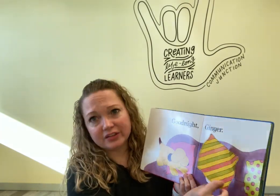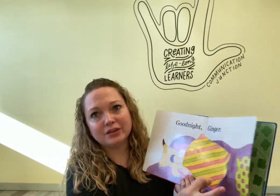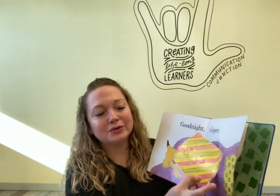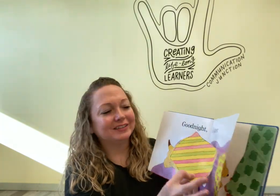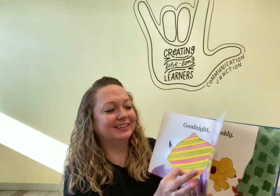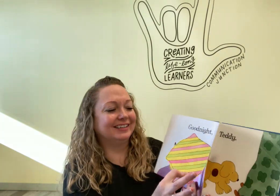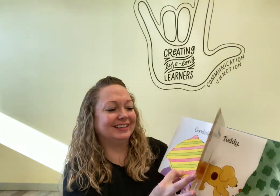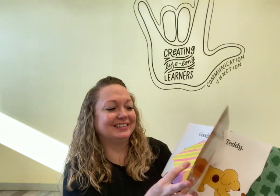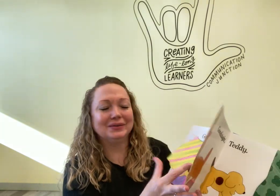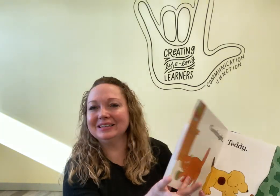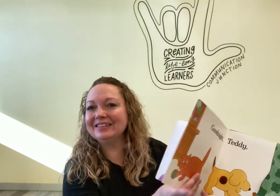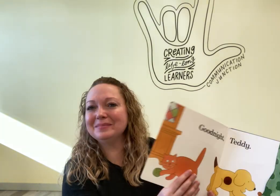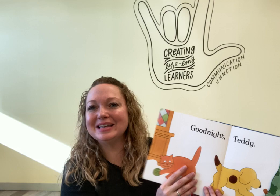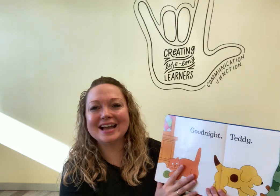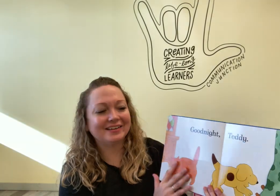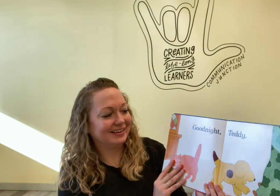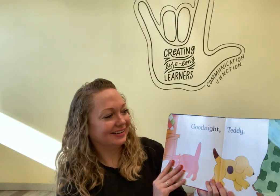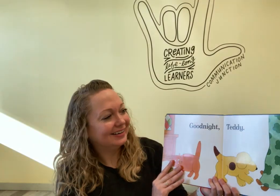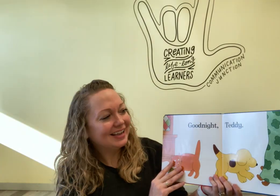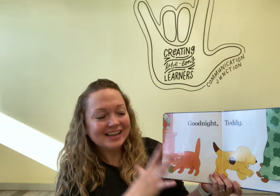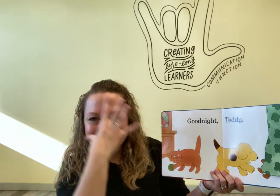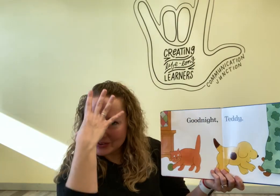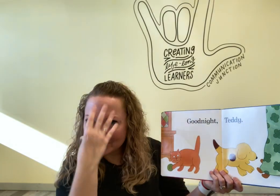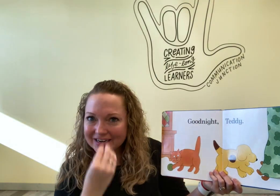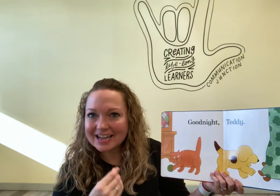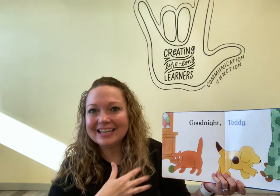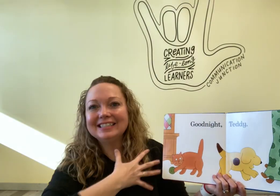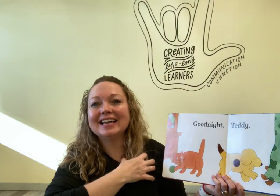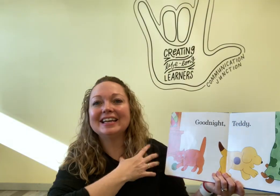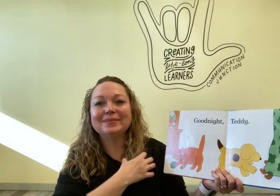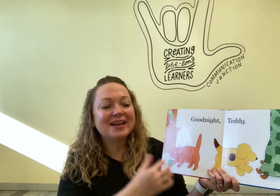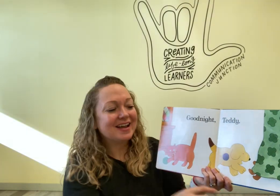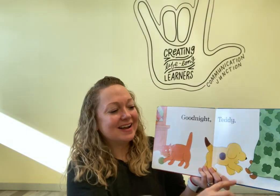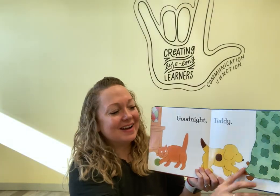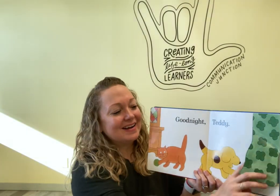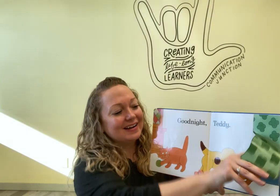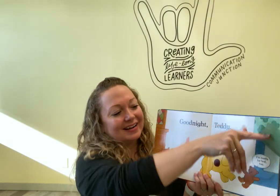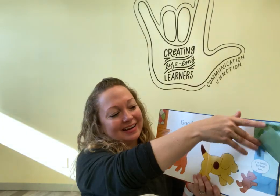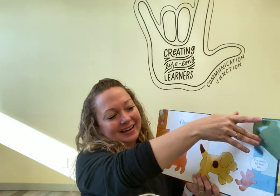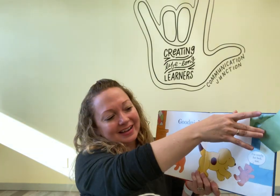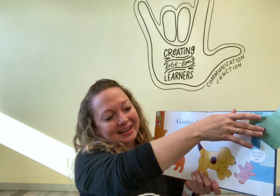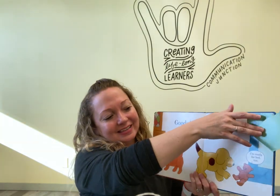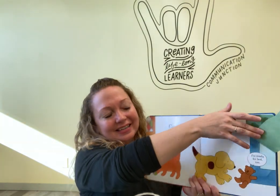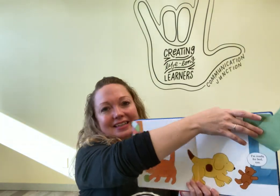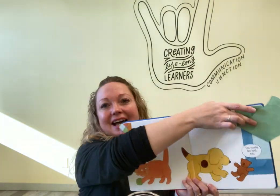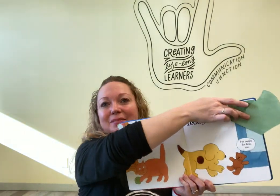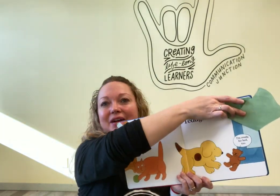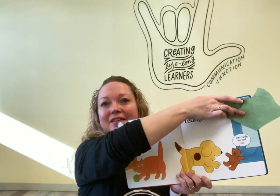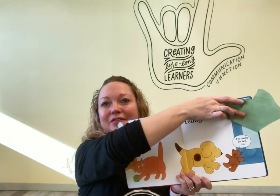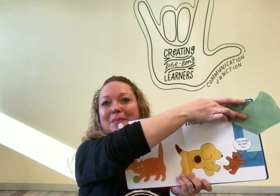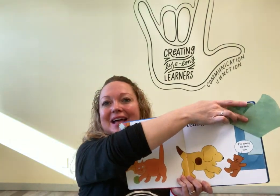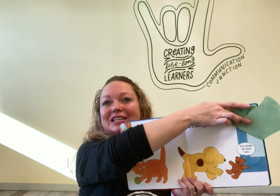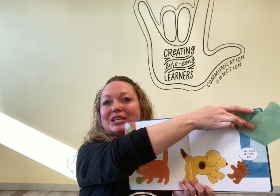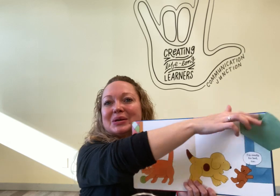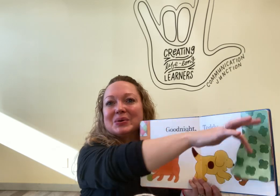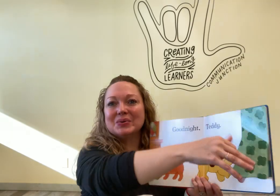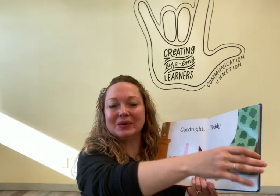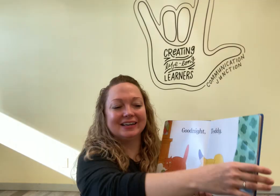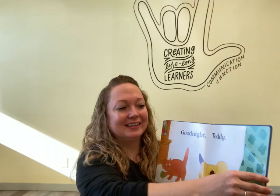you. Don't leave me out here. Good night, Teddy Bear. Says, I'm ready for bed too.